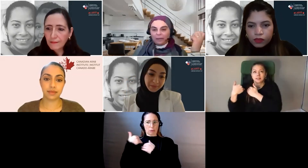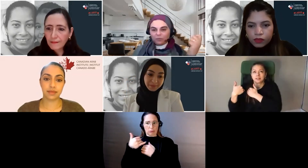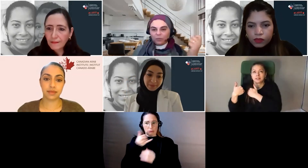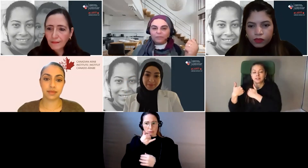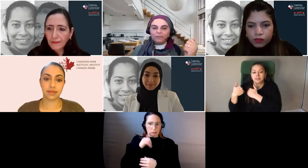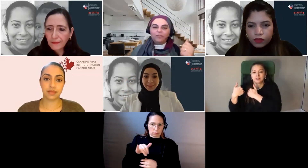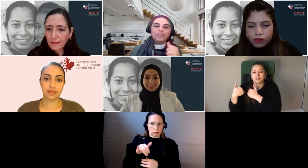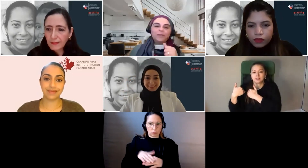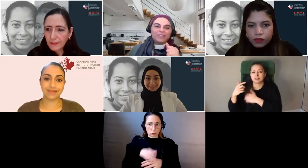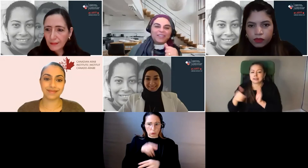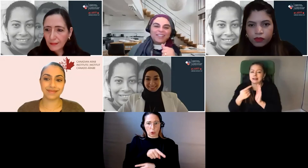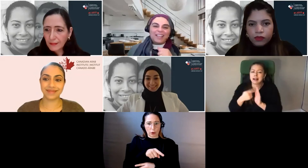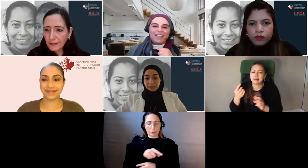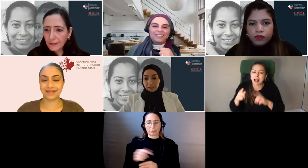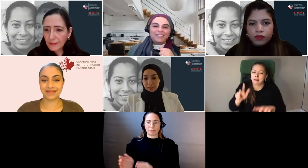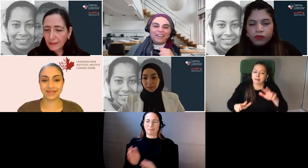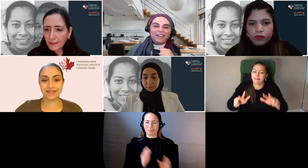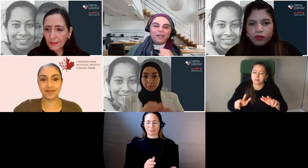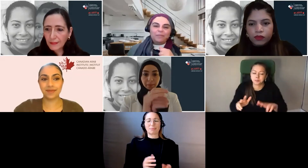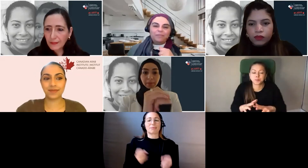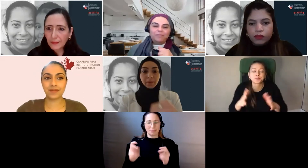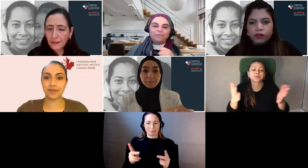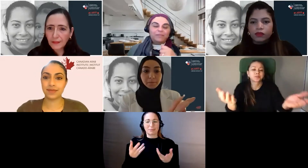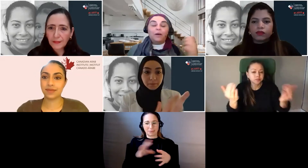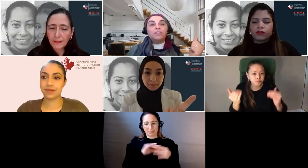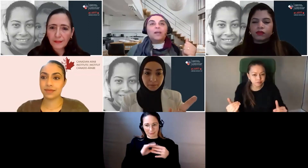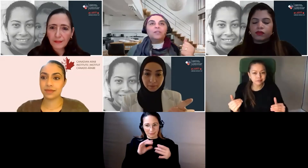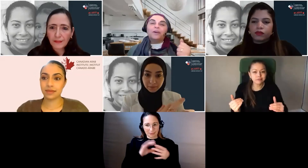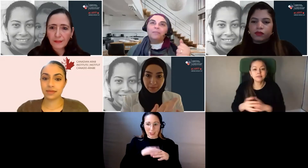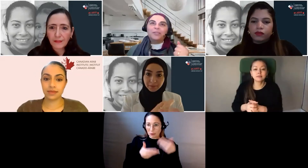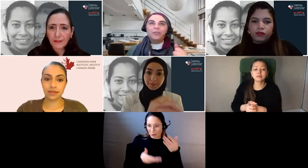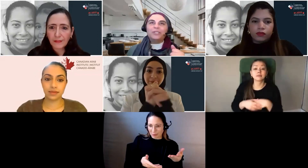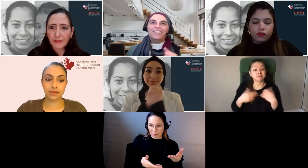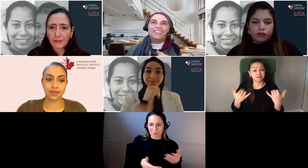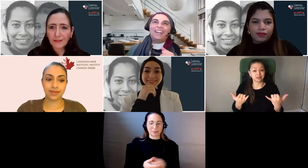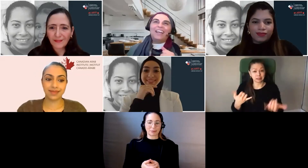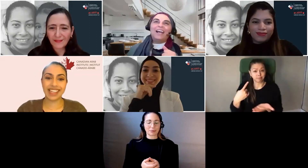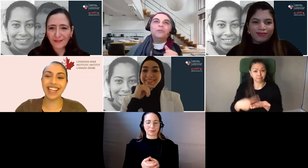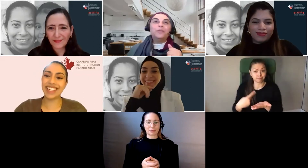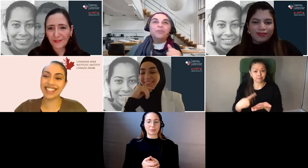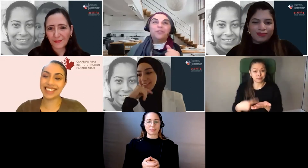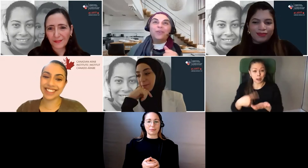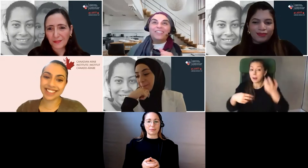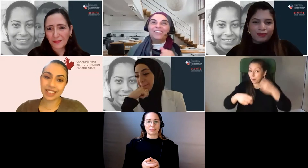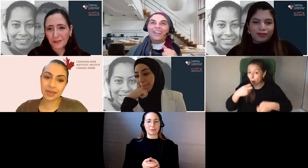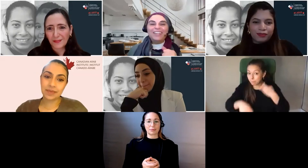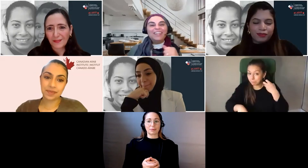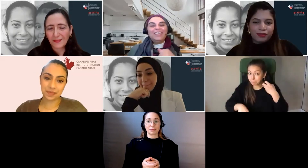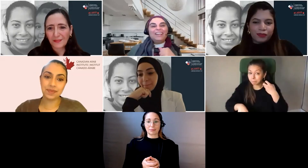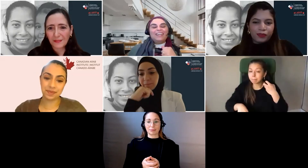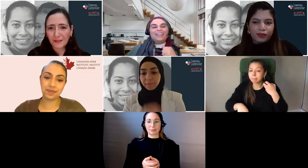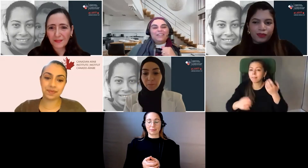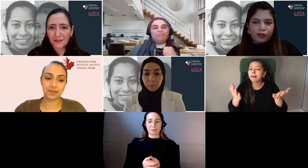Okay, well, we've talked about this, and now it's time to talk about solutions and how do we move forward, right?